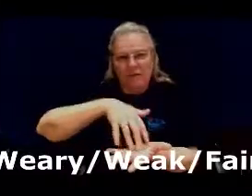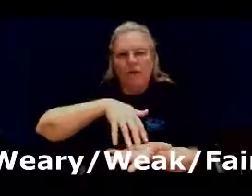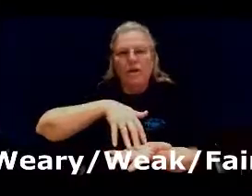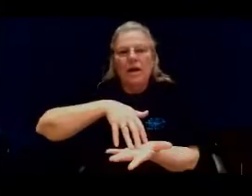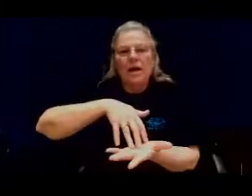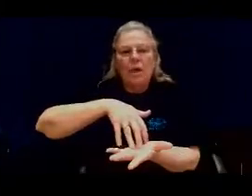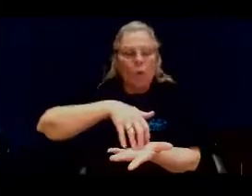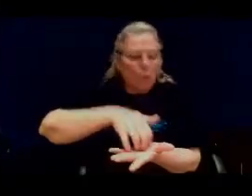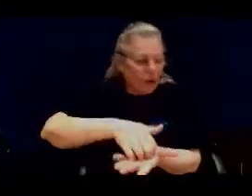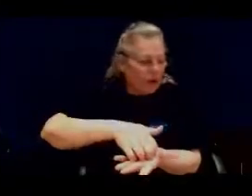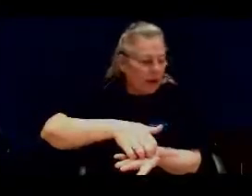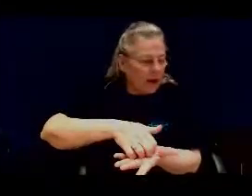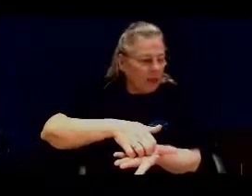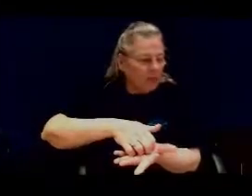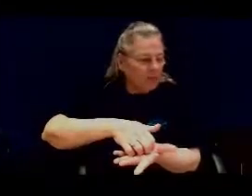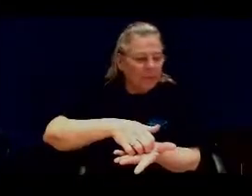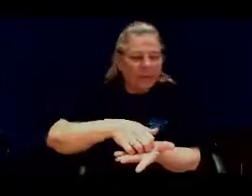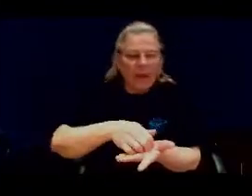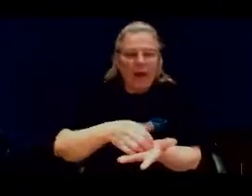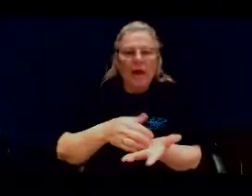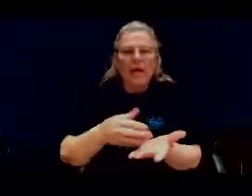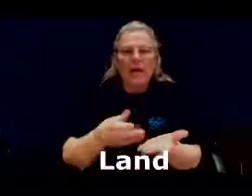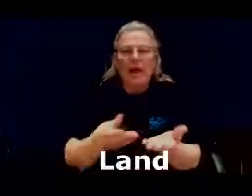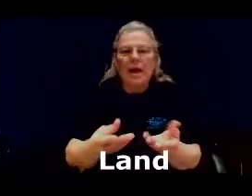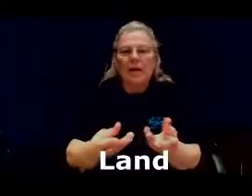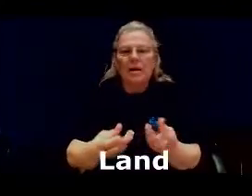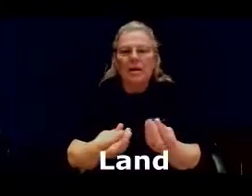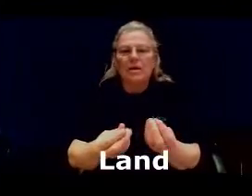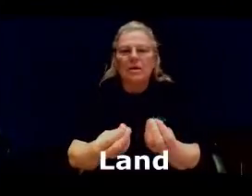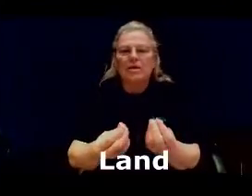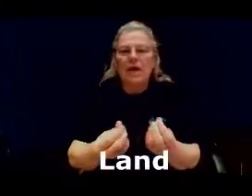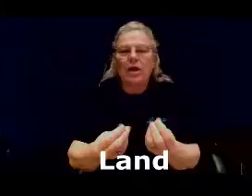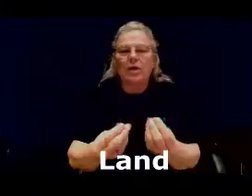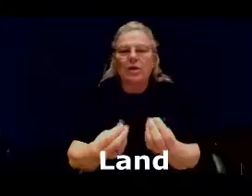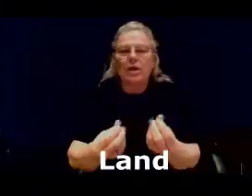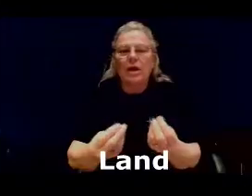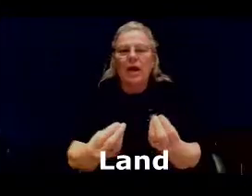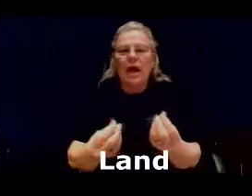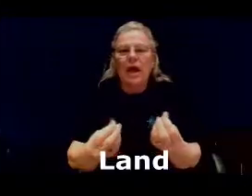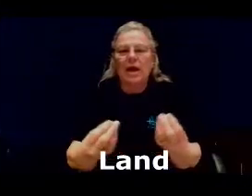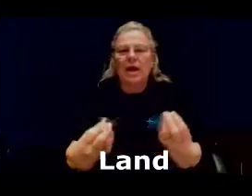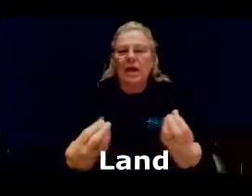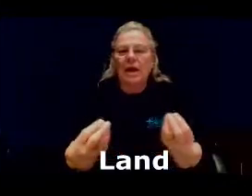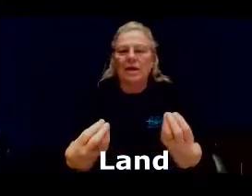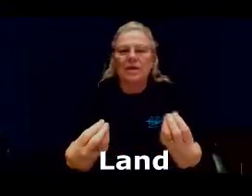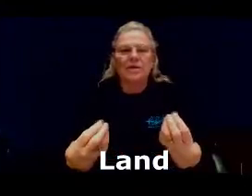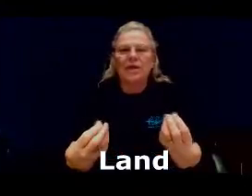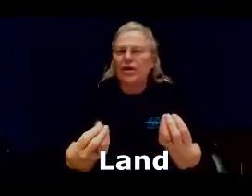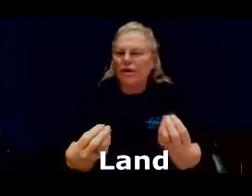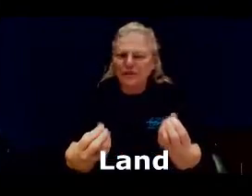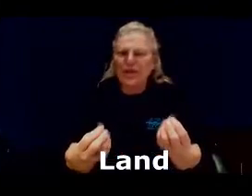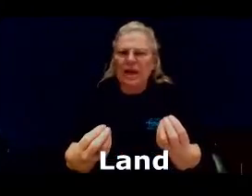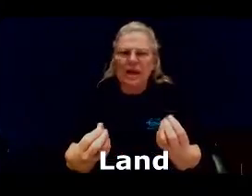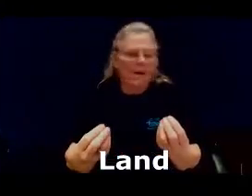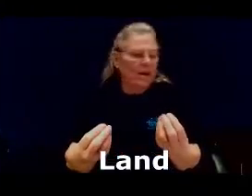you. Weary. Land. Take your hand and it's like you're feeling the